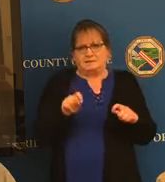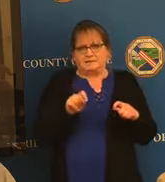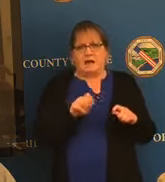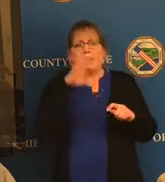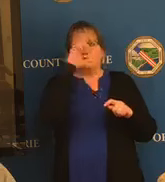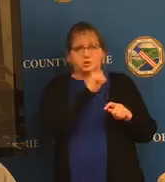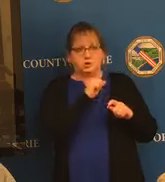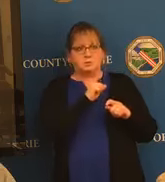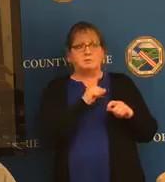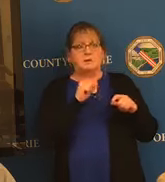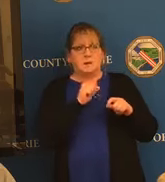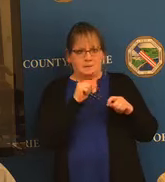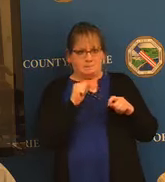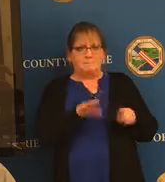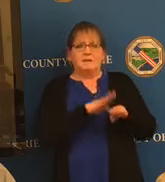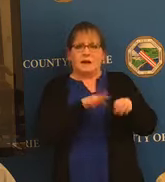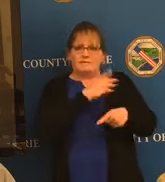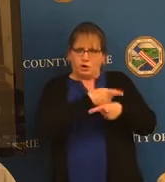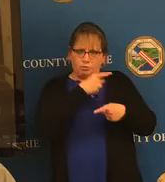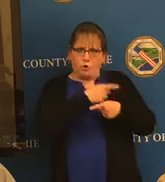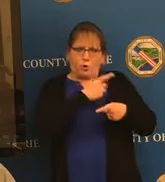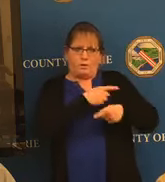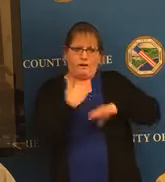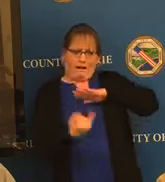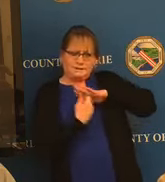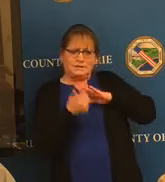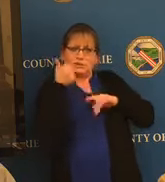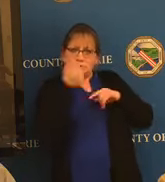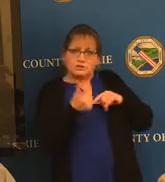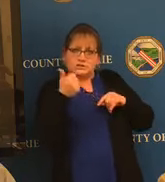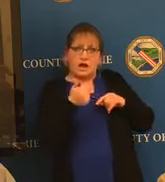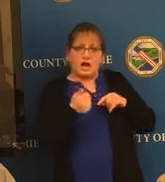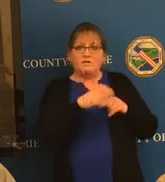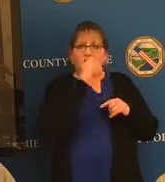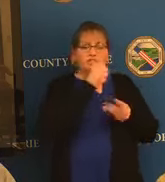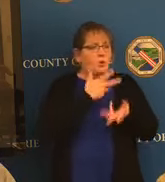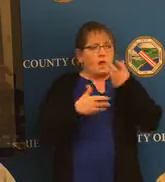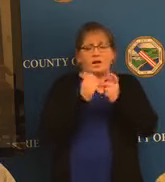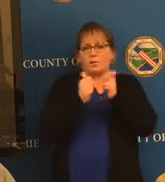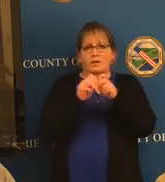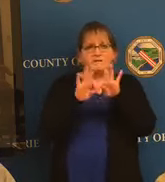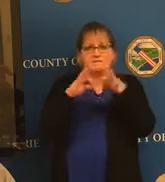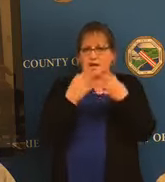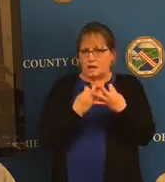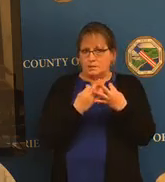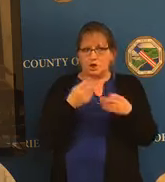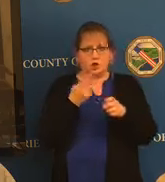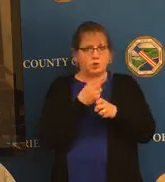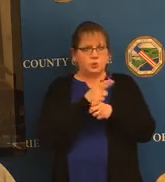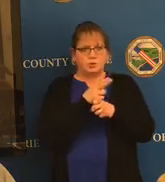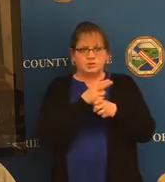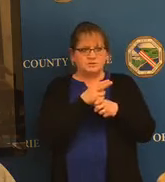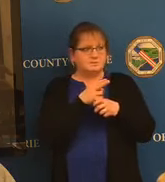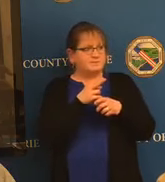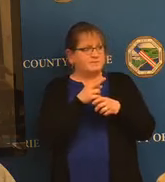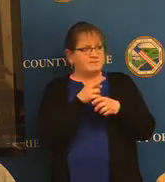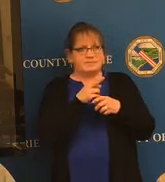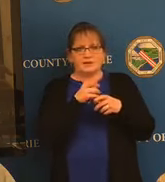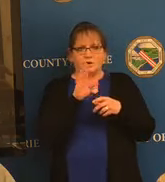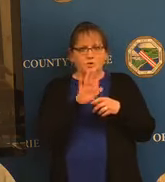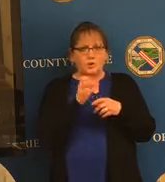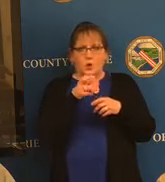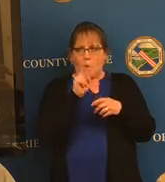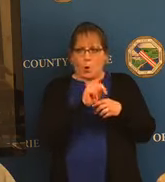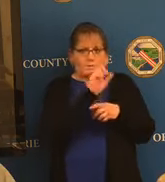act appropriately in putting yourself in isolation, removing yourself from everybody else, staying in your own room, using your